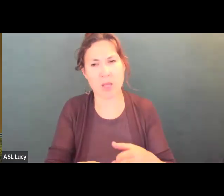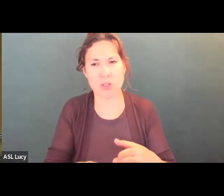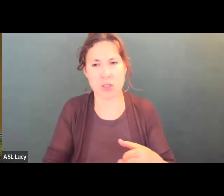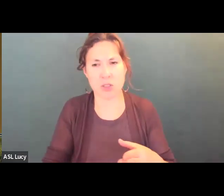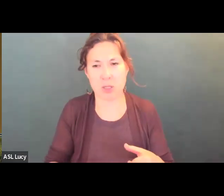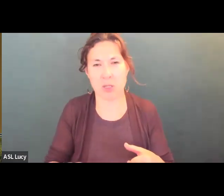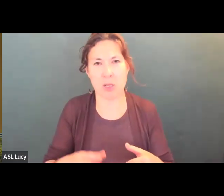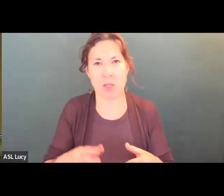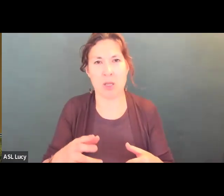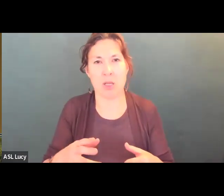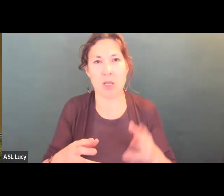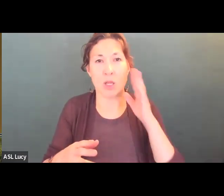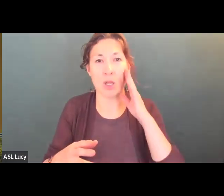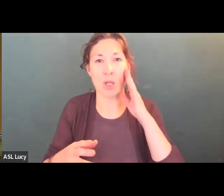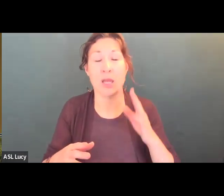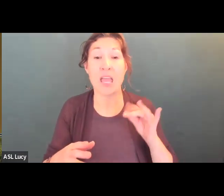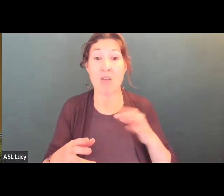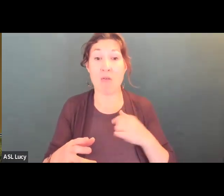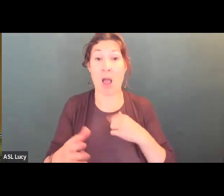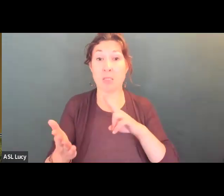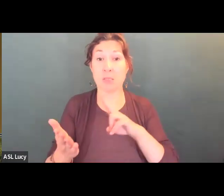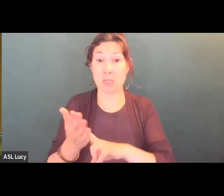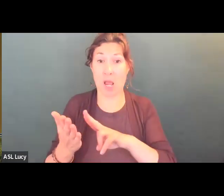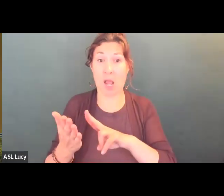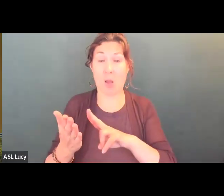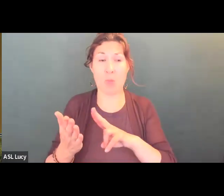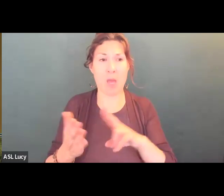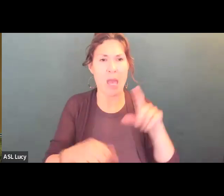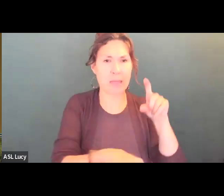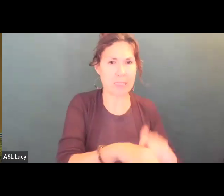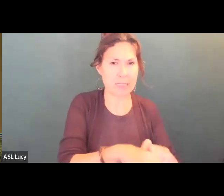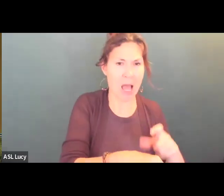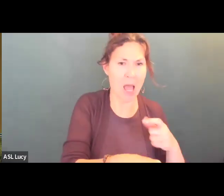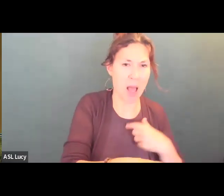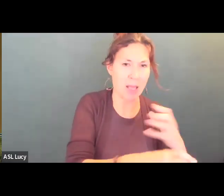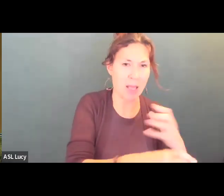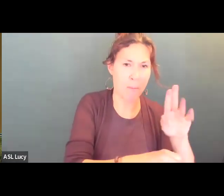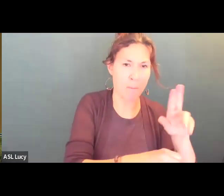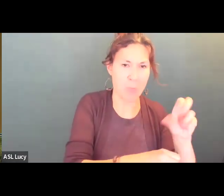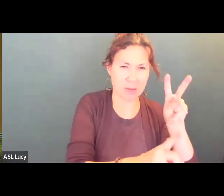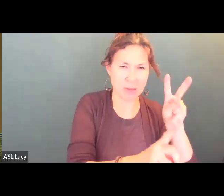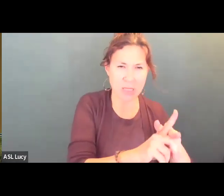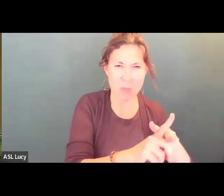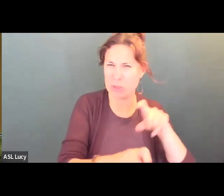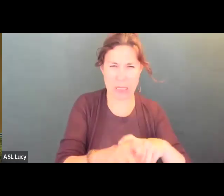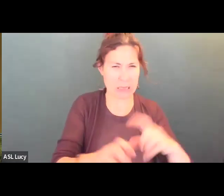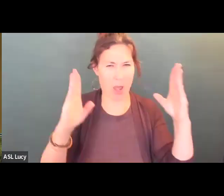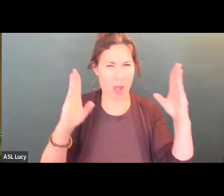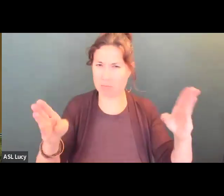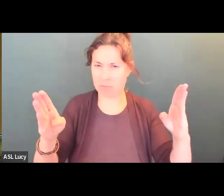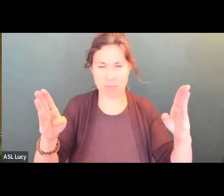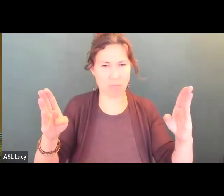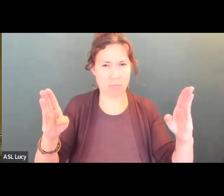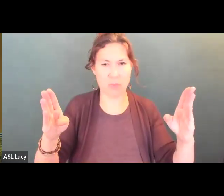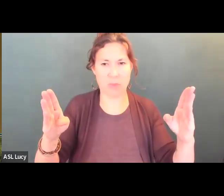what is the delay between my enrollment and my ability to be on a bus? And how do we work that through?